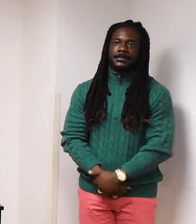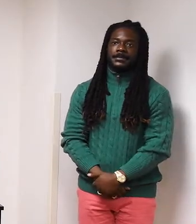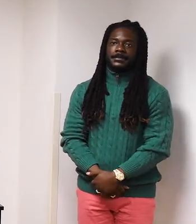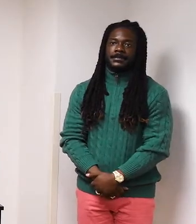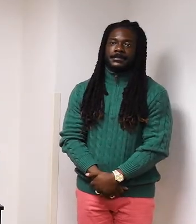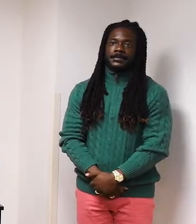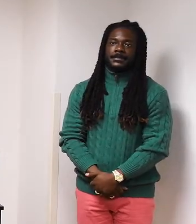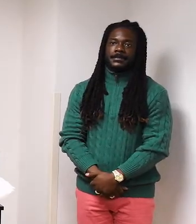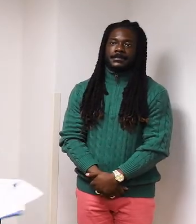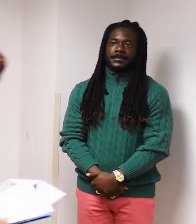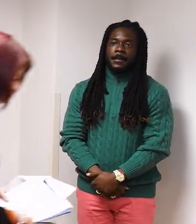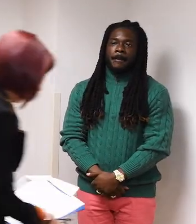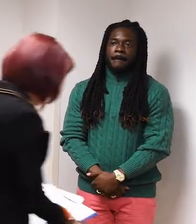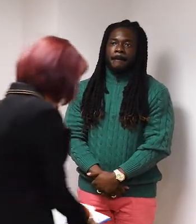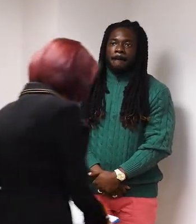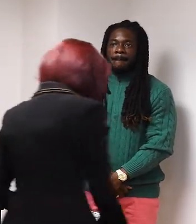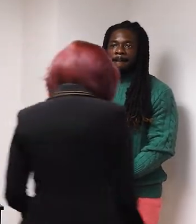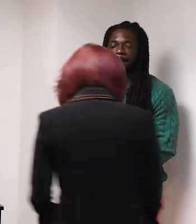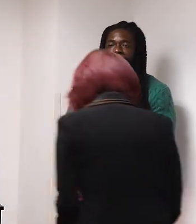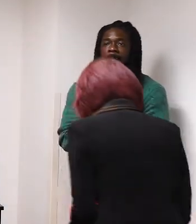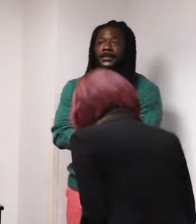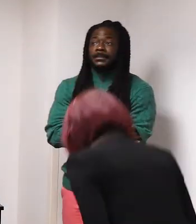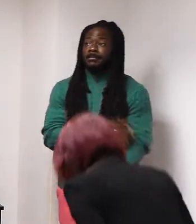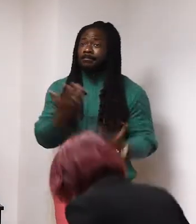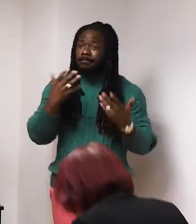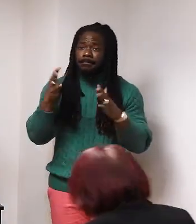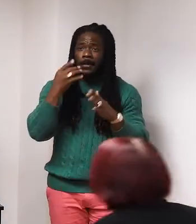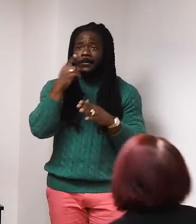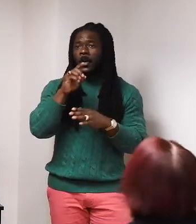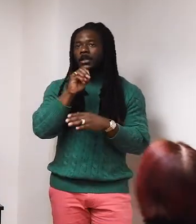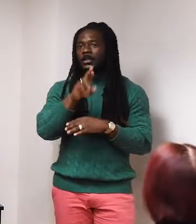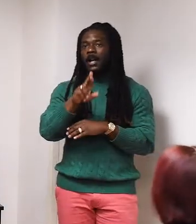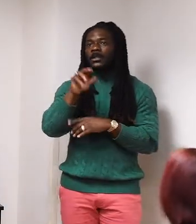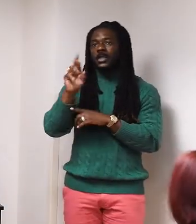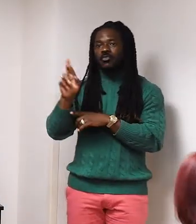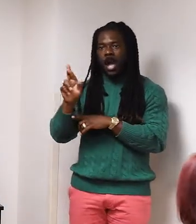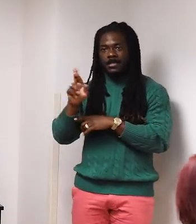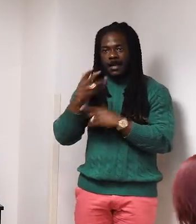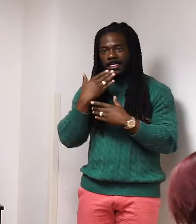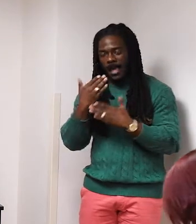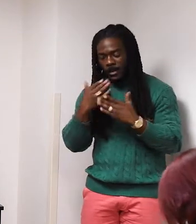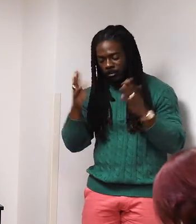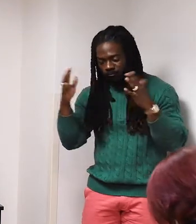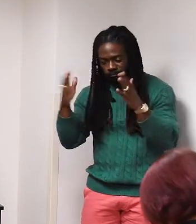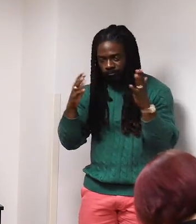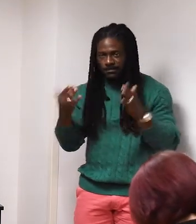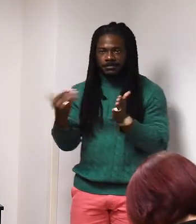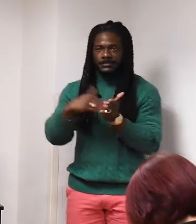Martirano. Let's give Dr. Rossman a big round of applause. We can't give her